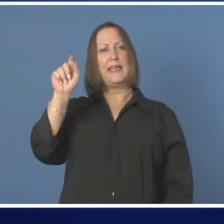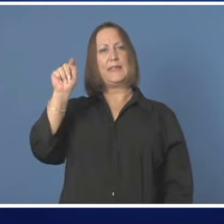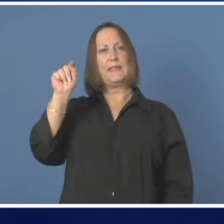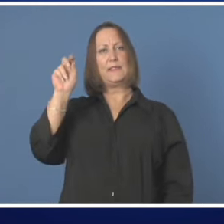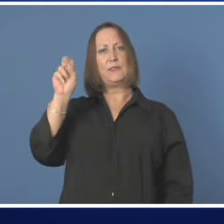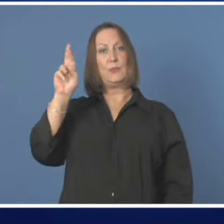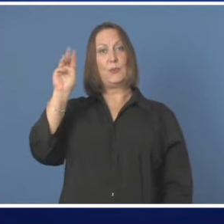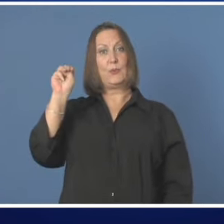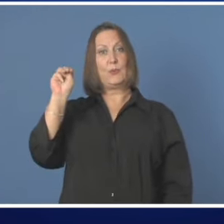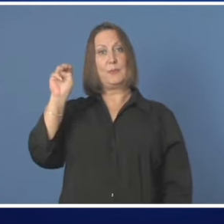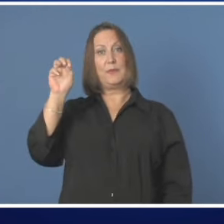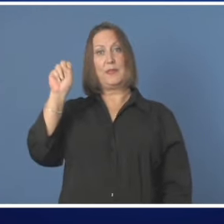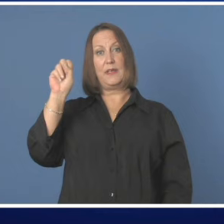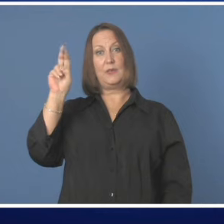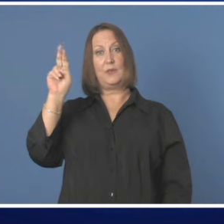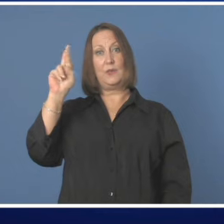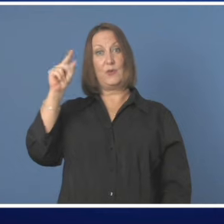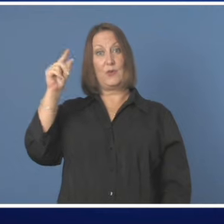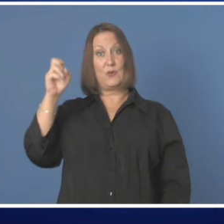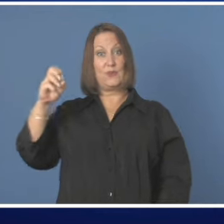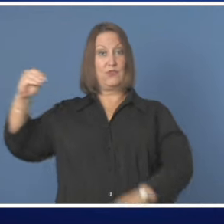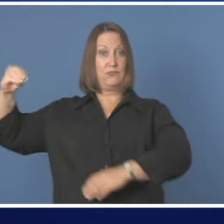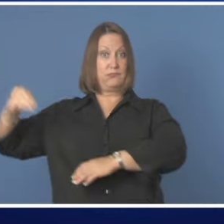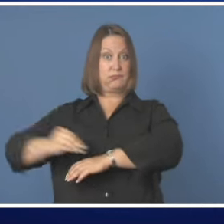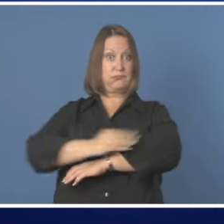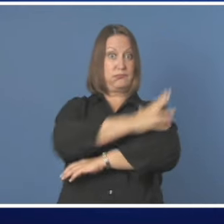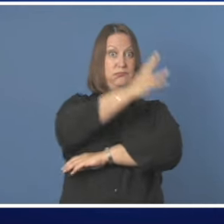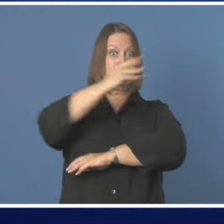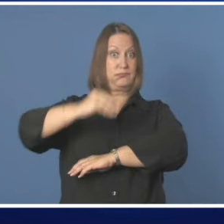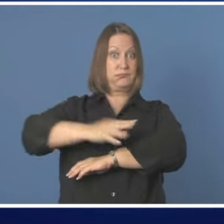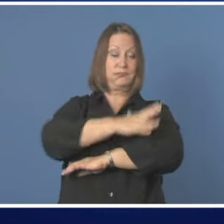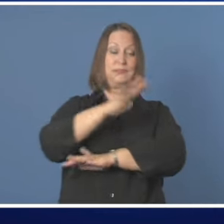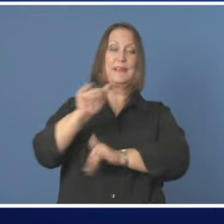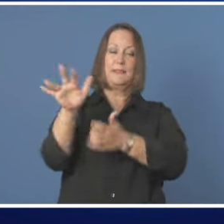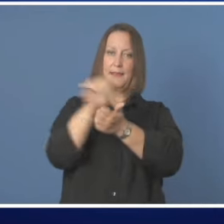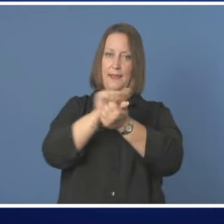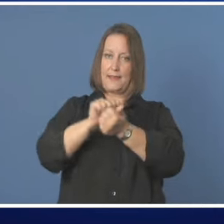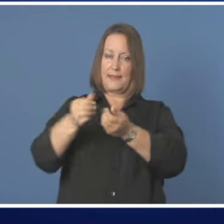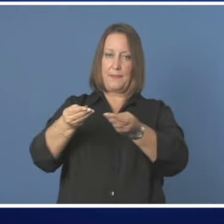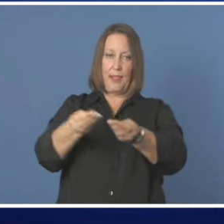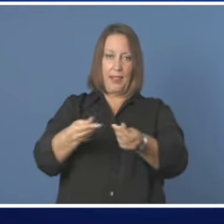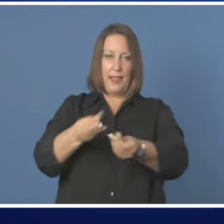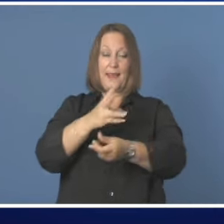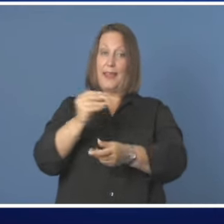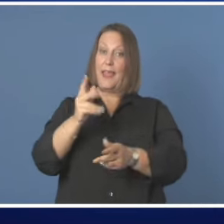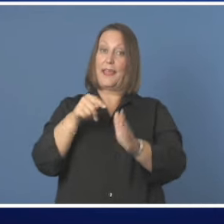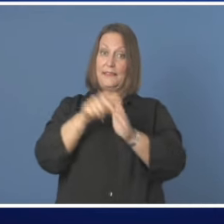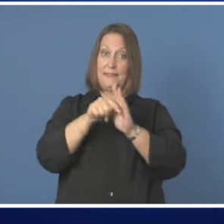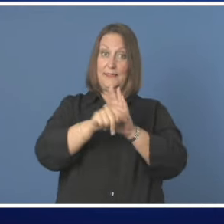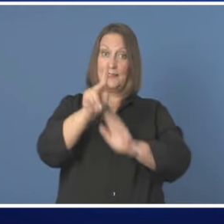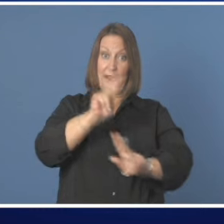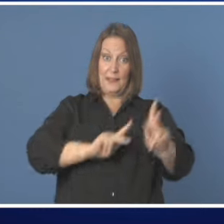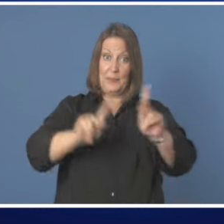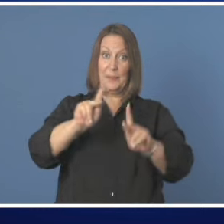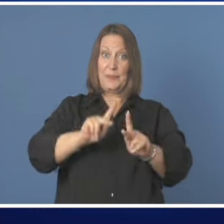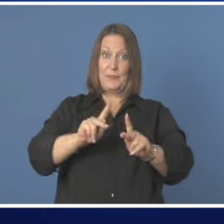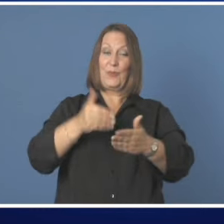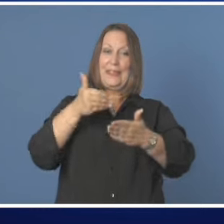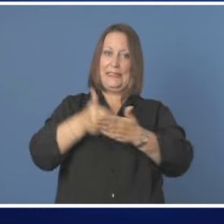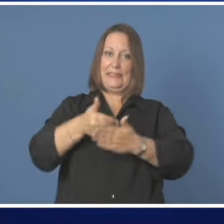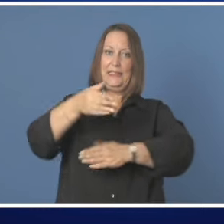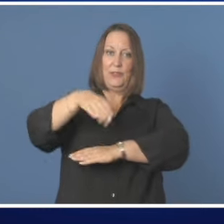Yet, storm surge alone poses the highest threat to life and destruction in many coastal areas throughout the